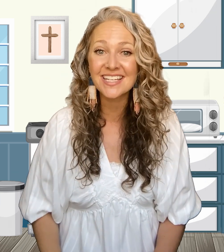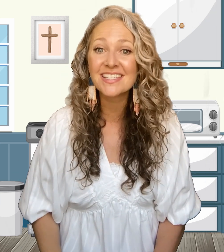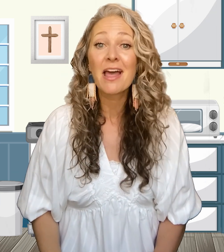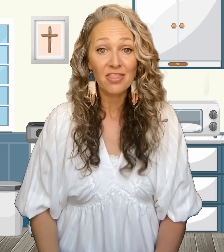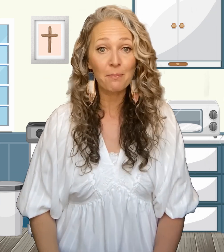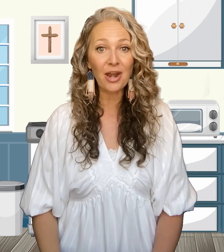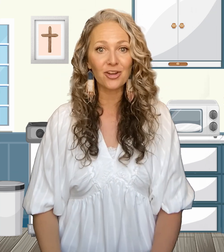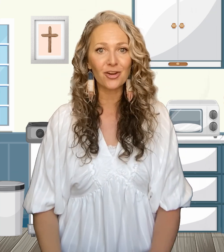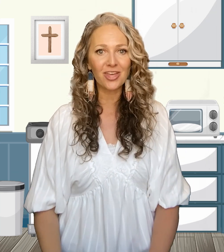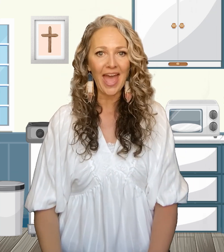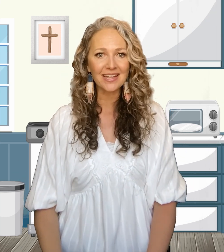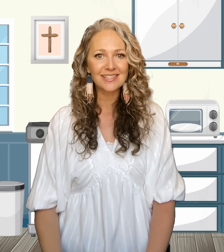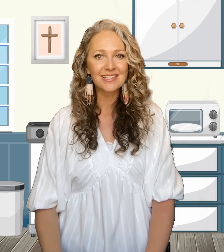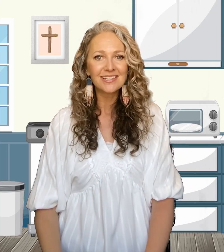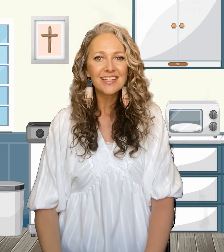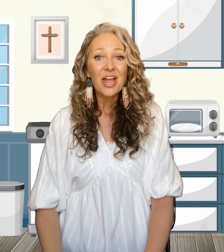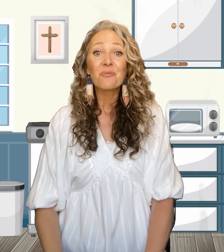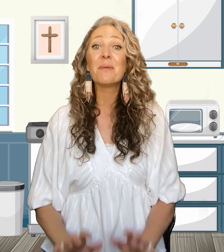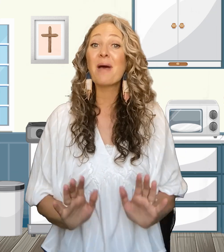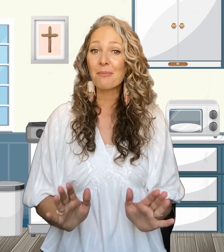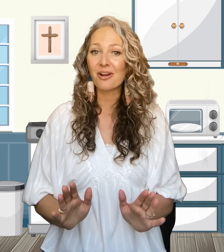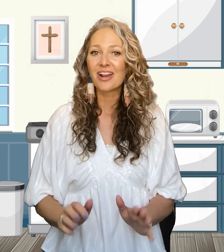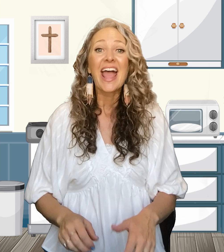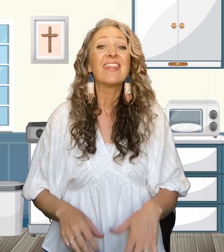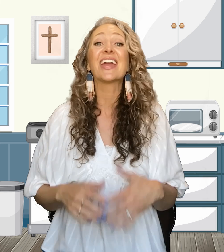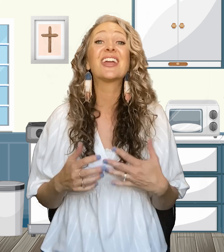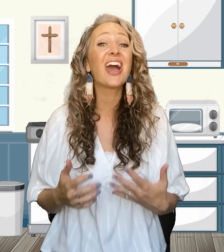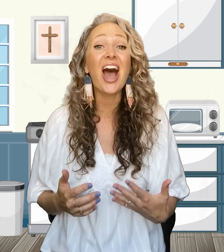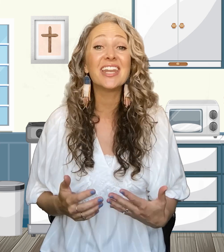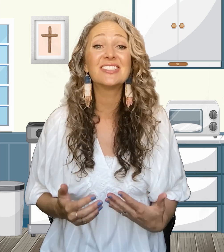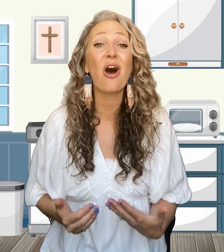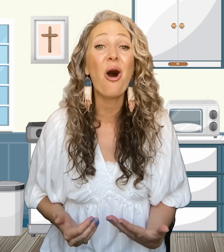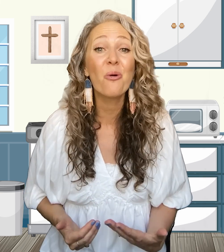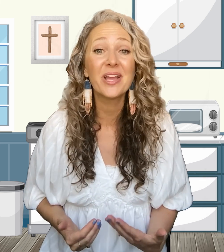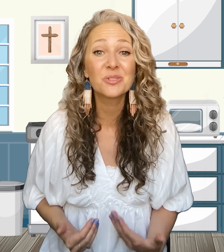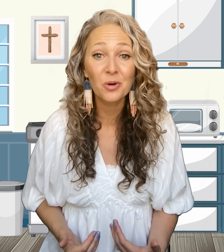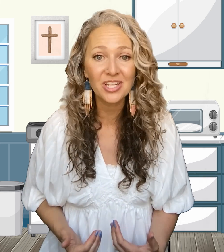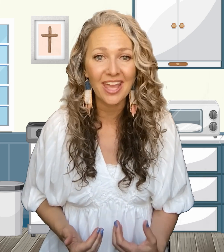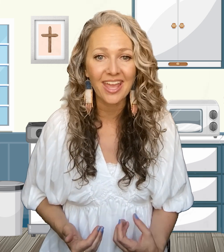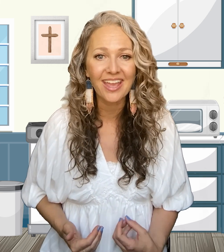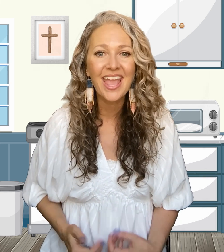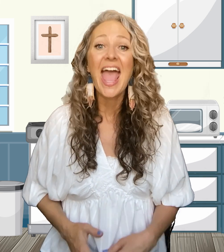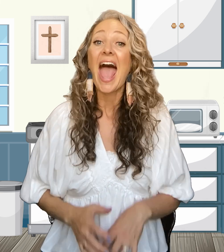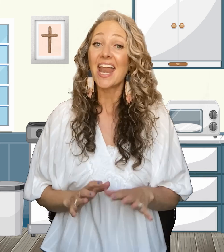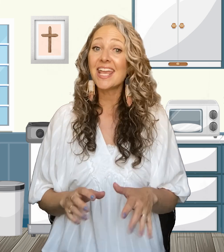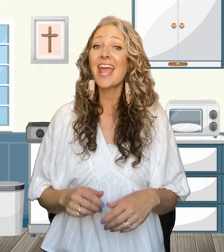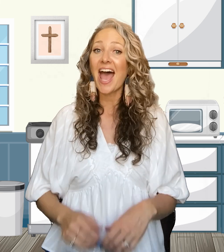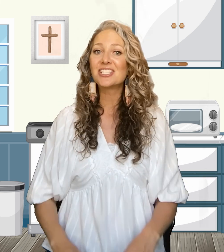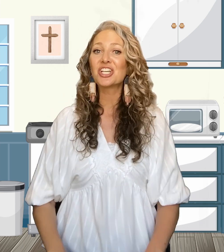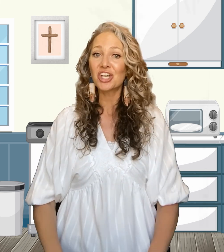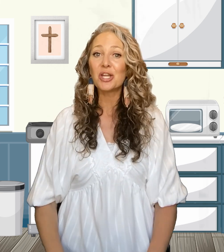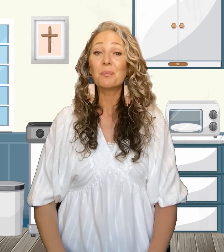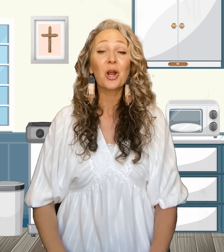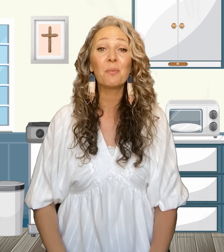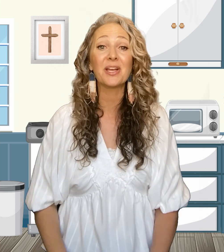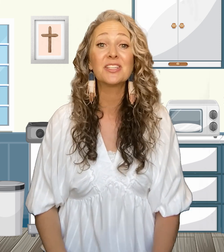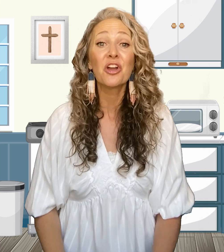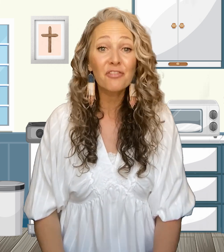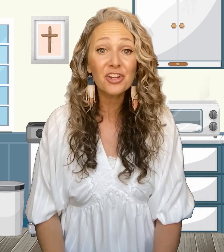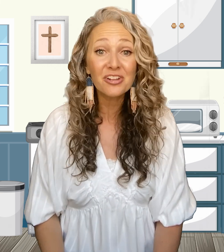the better you'll get. Remember that God is always working, and he has a good purpose for your